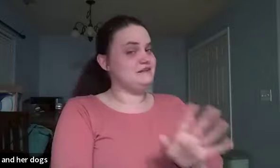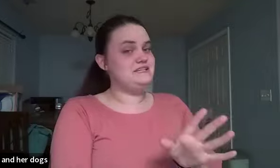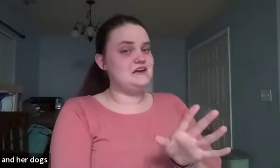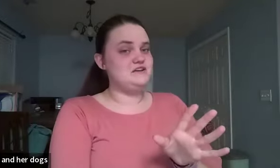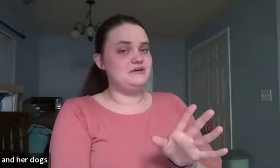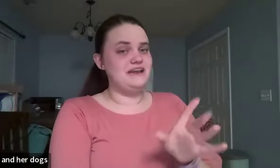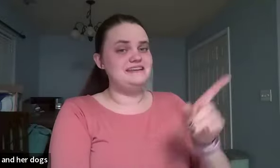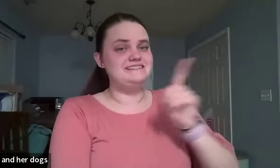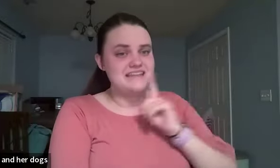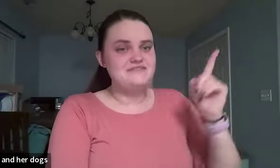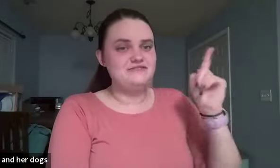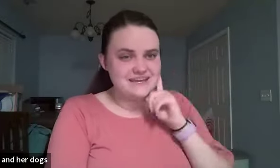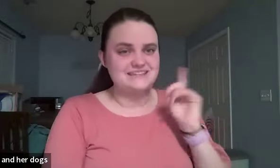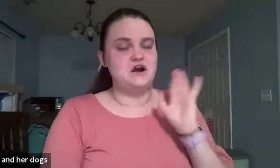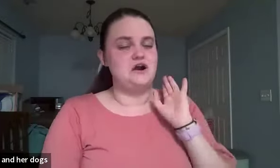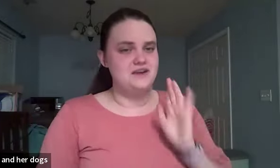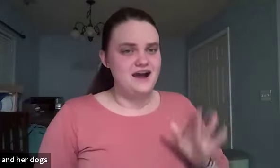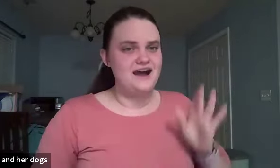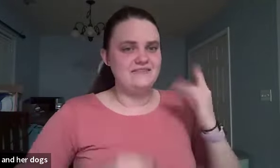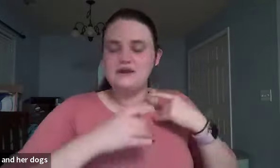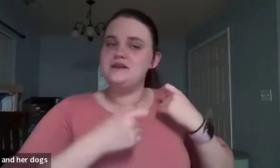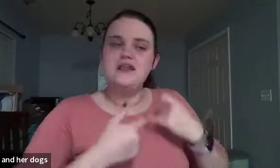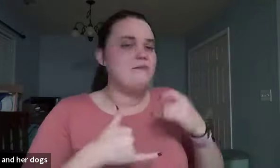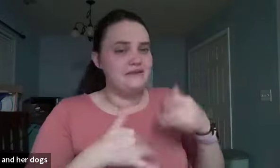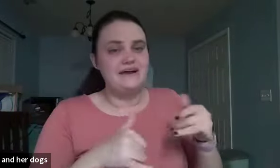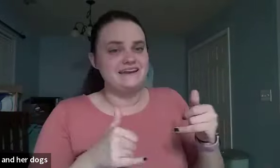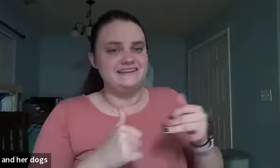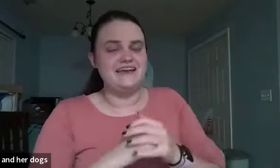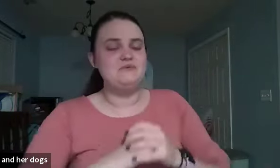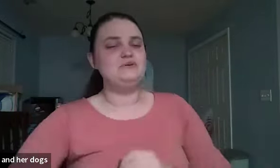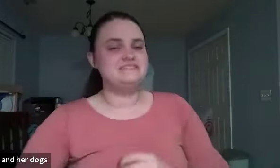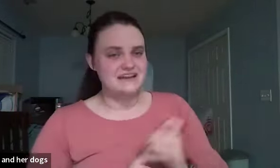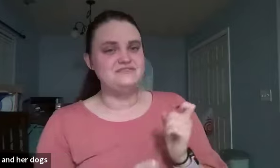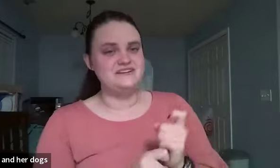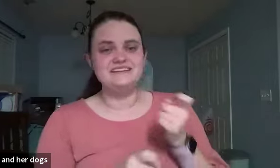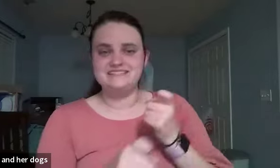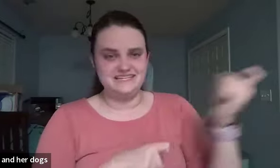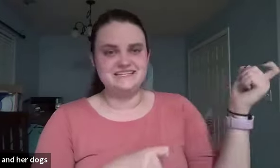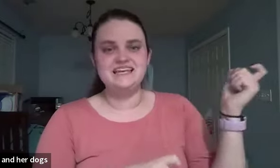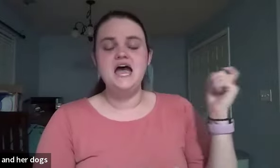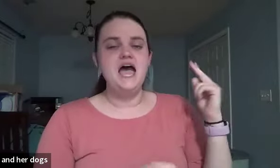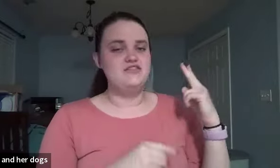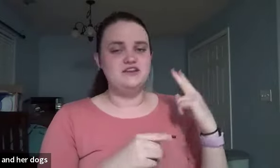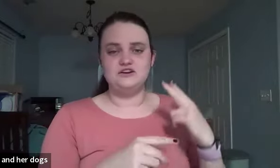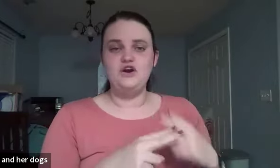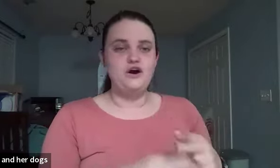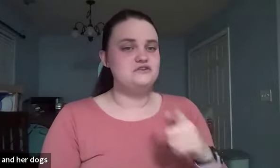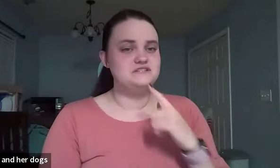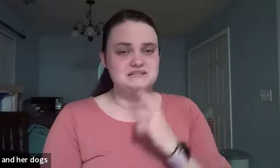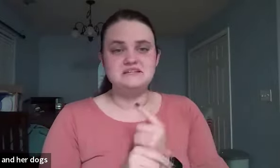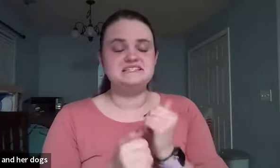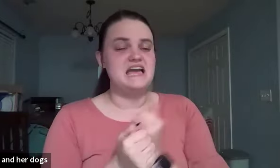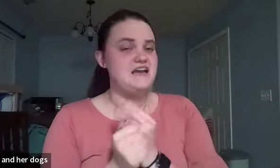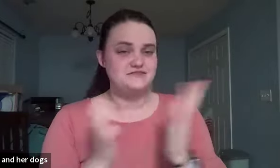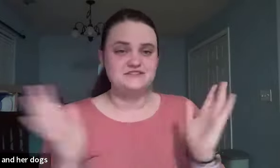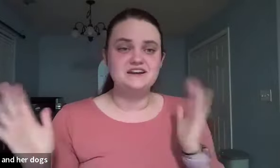Let me tell you, okay, deaf kids are not, they are not playing. They will definitely tease and they're going to call their siblings everything